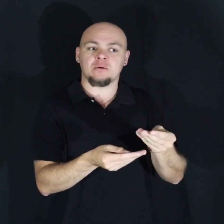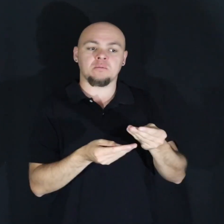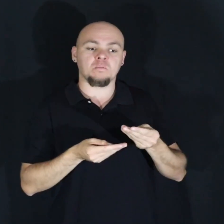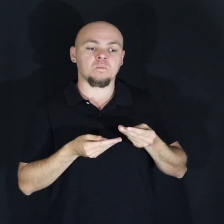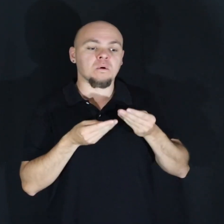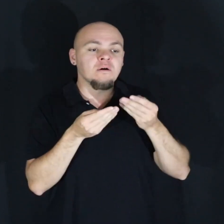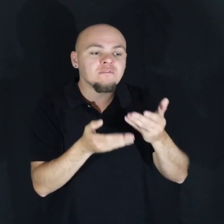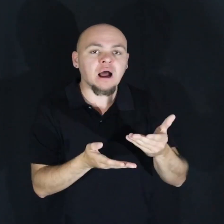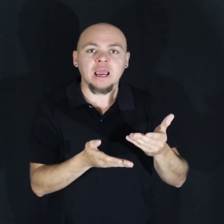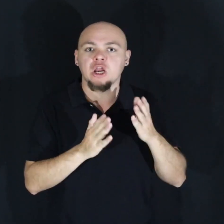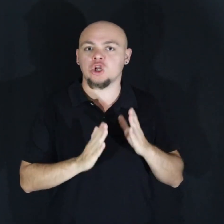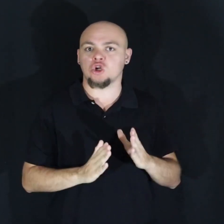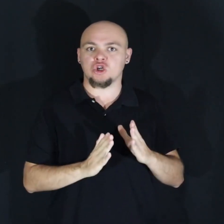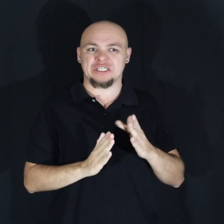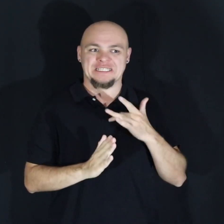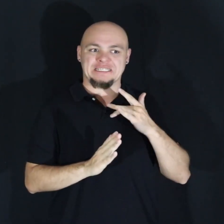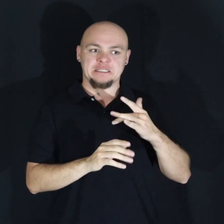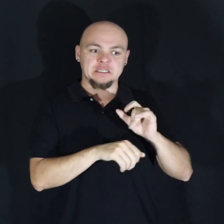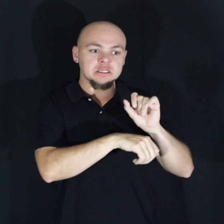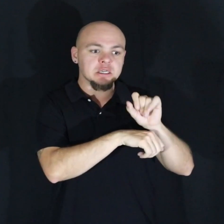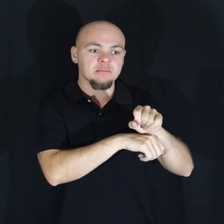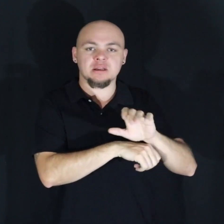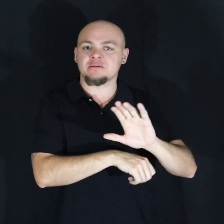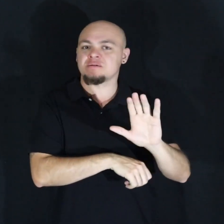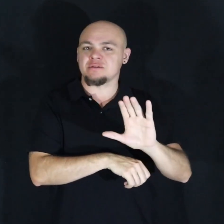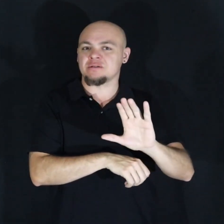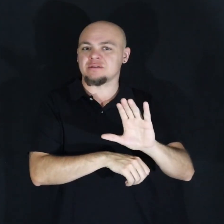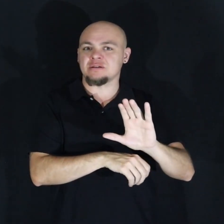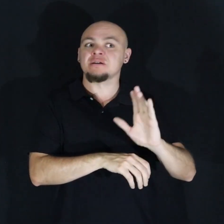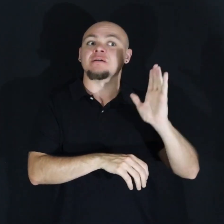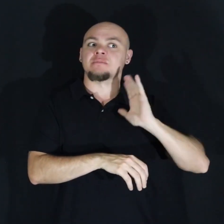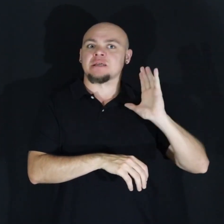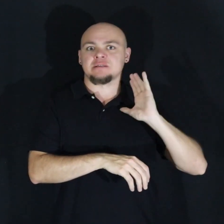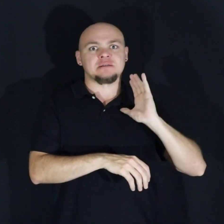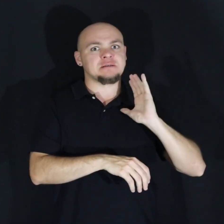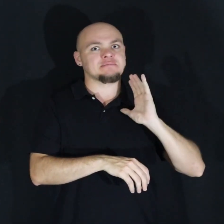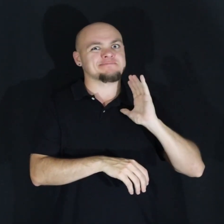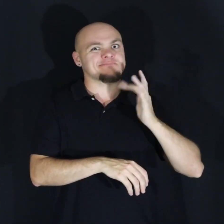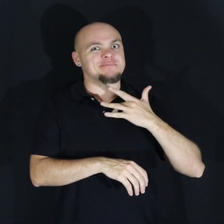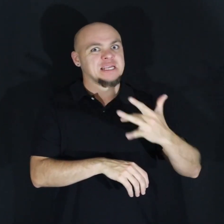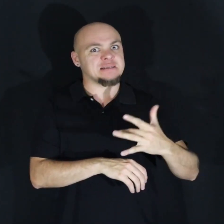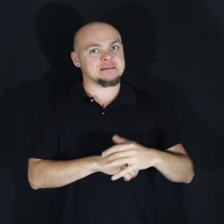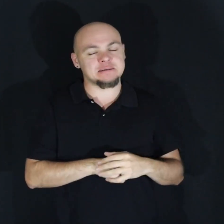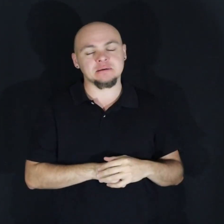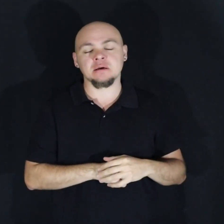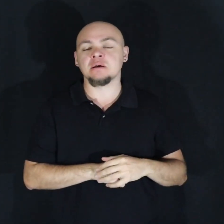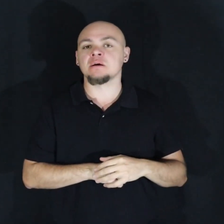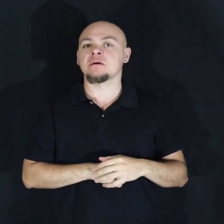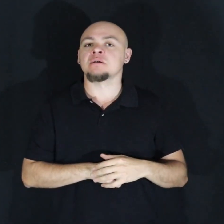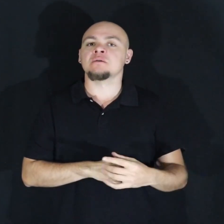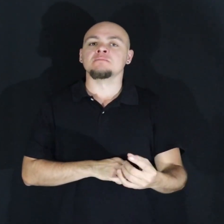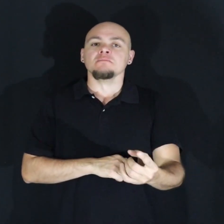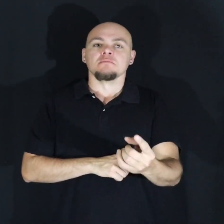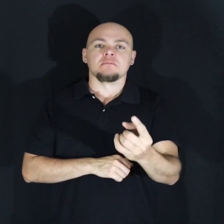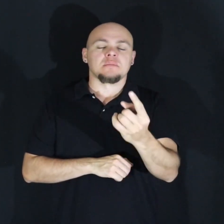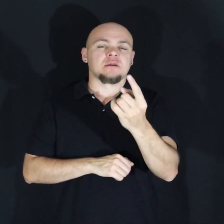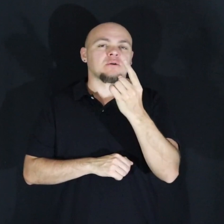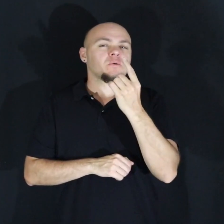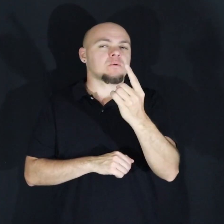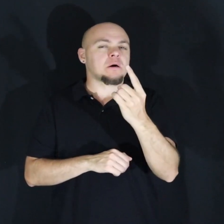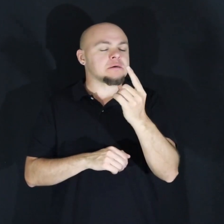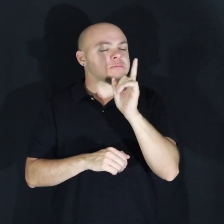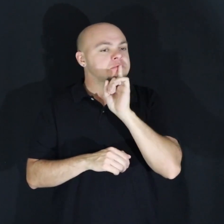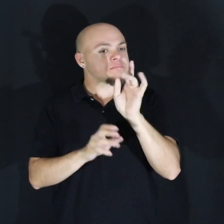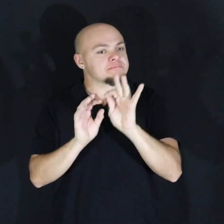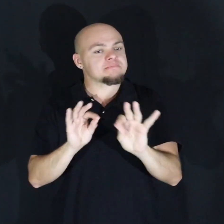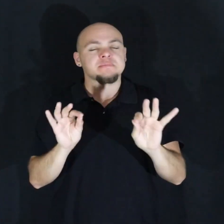provider-dominated environment, because that's what we had in the older days. So, one of the major factors